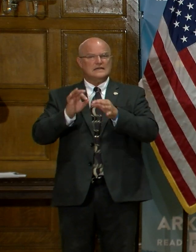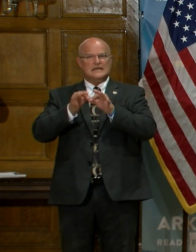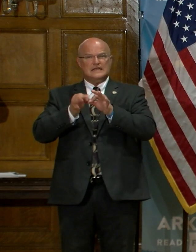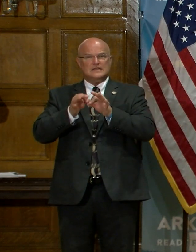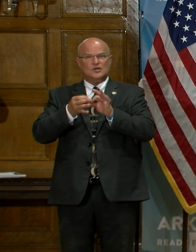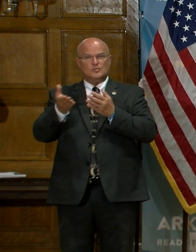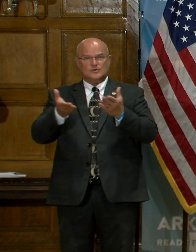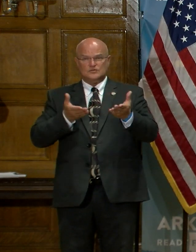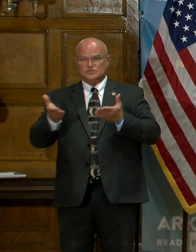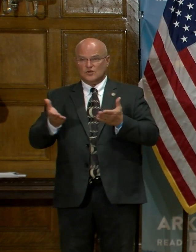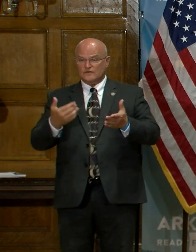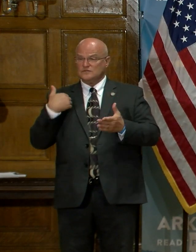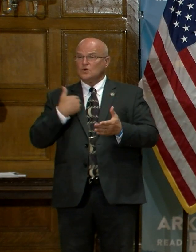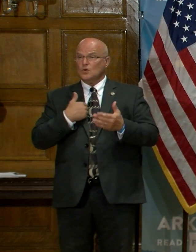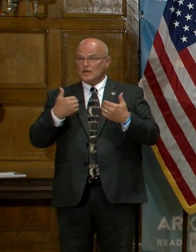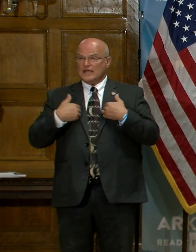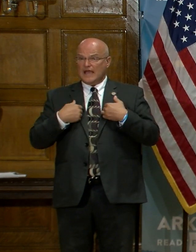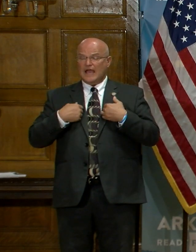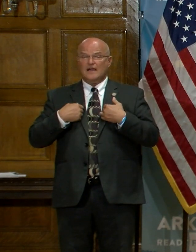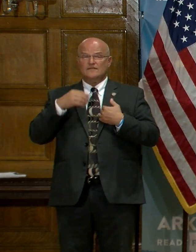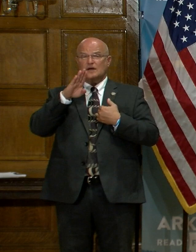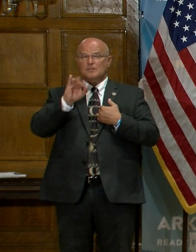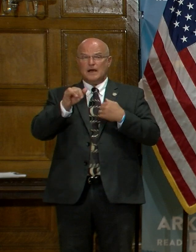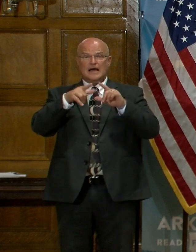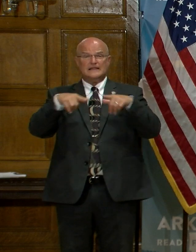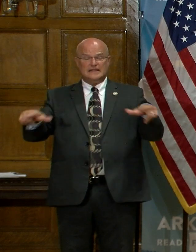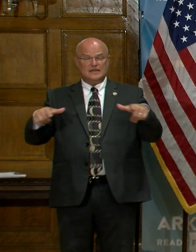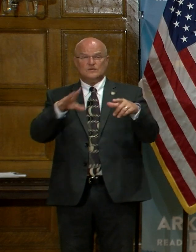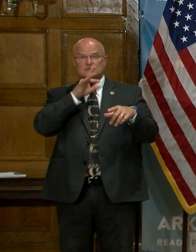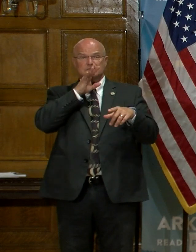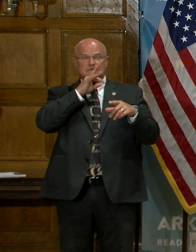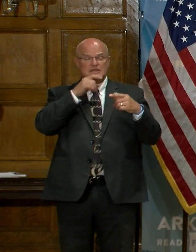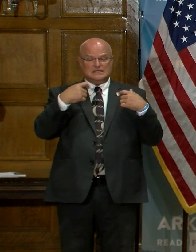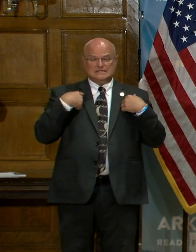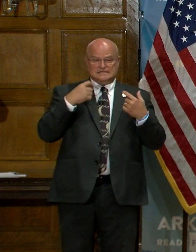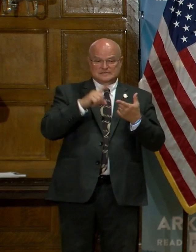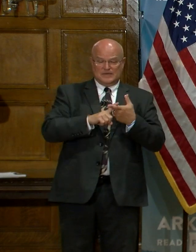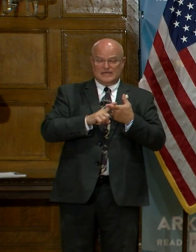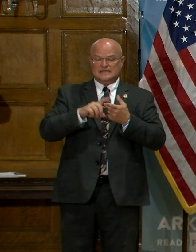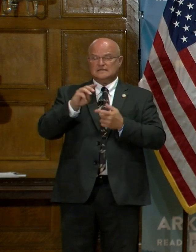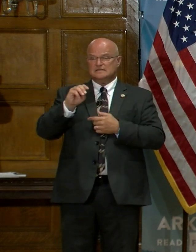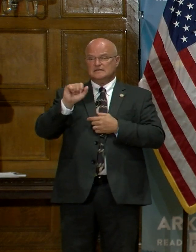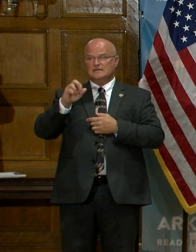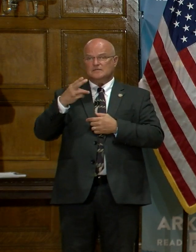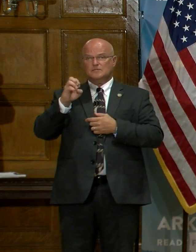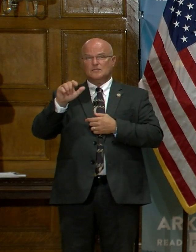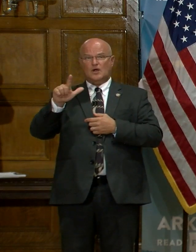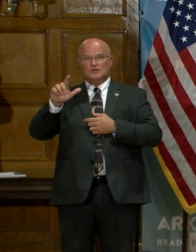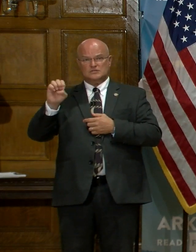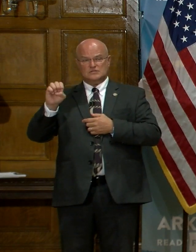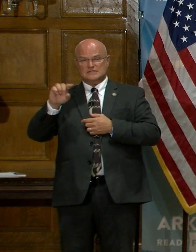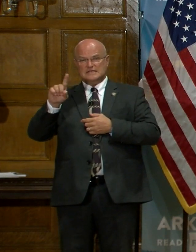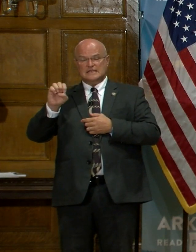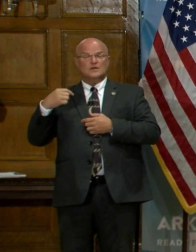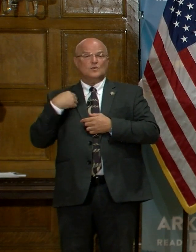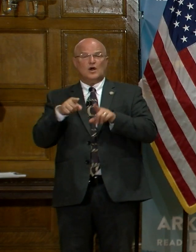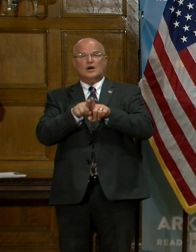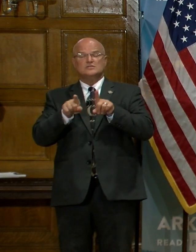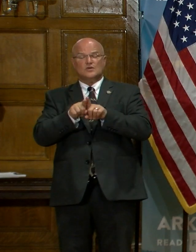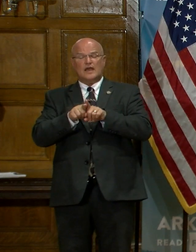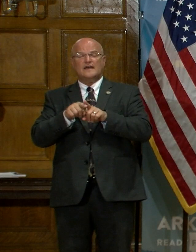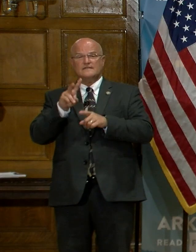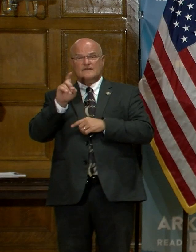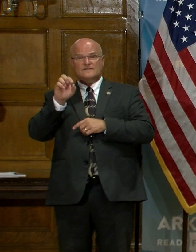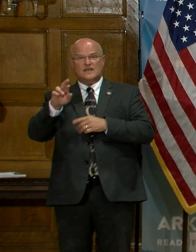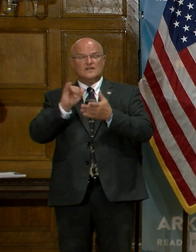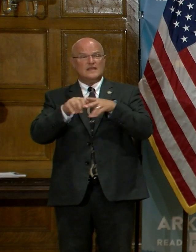interpreter services. We do have bilingual staff that speak Spanish and Marshallese. We also have a contract